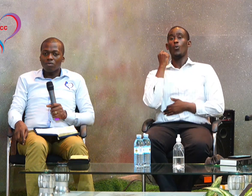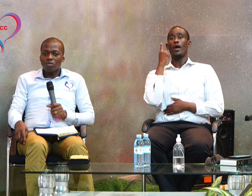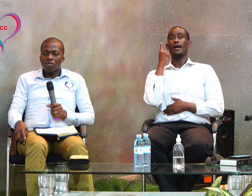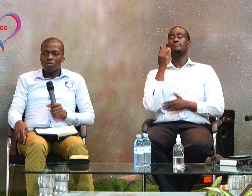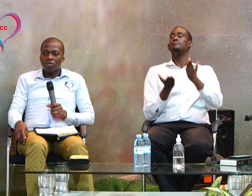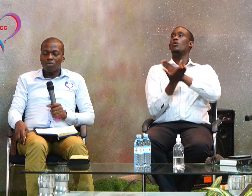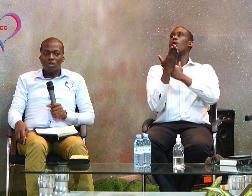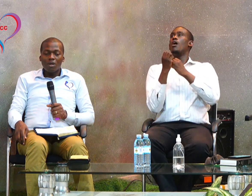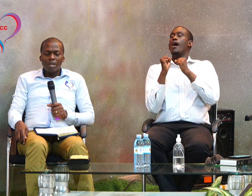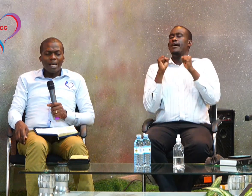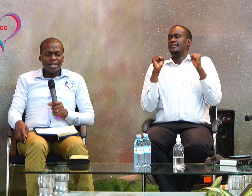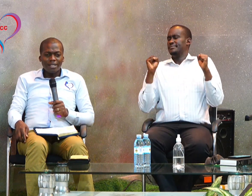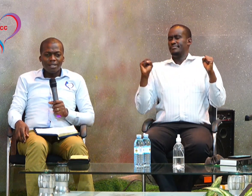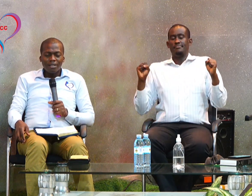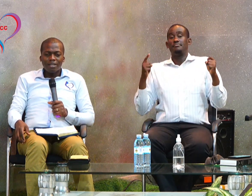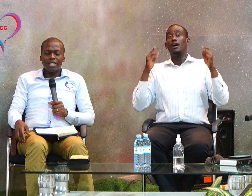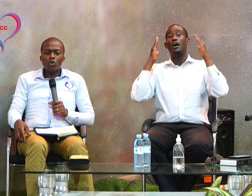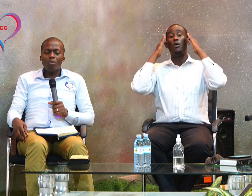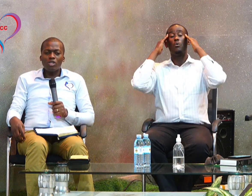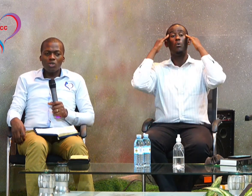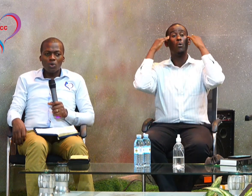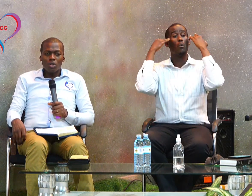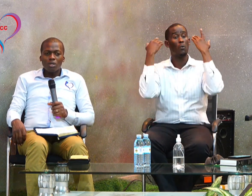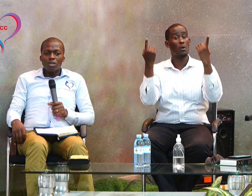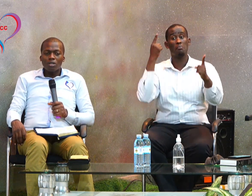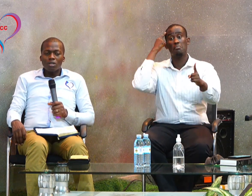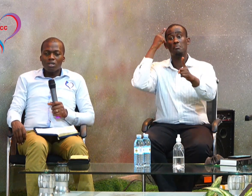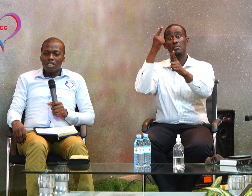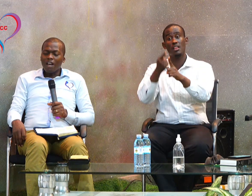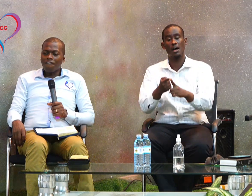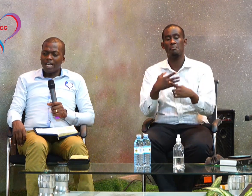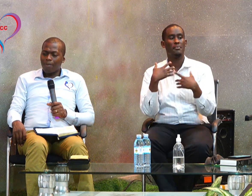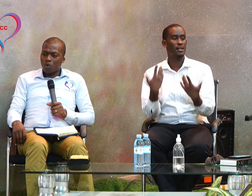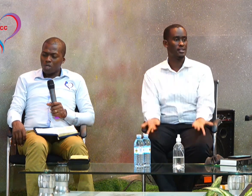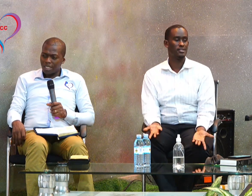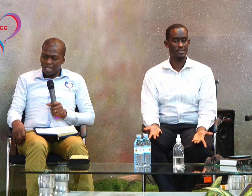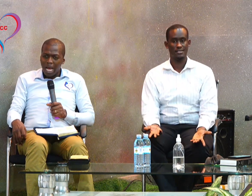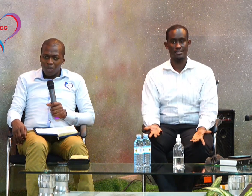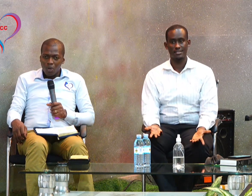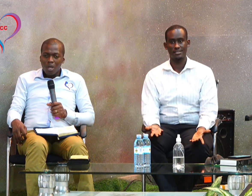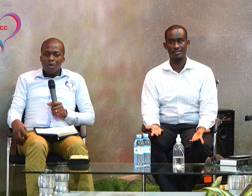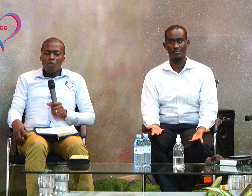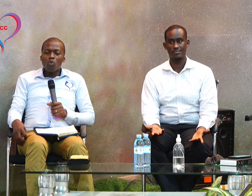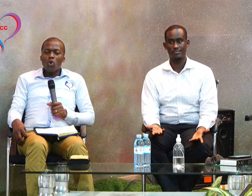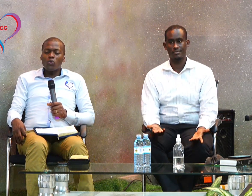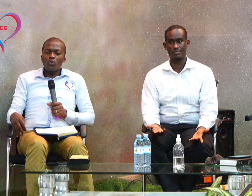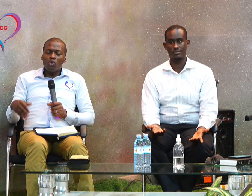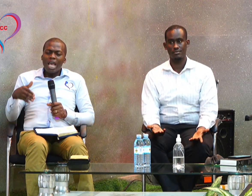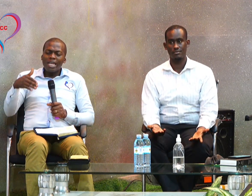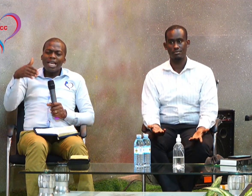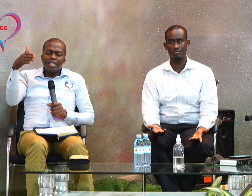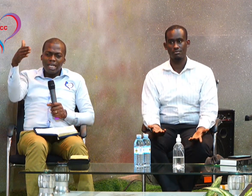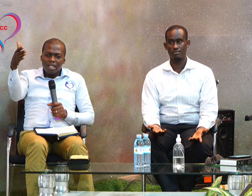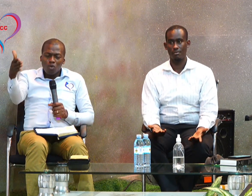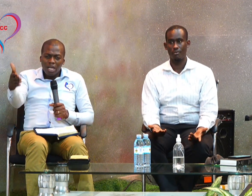know where you're going. Kakati, with your purpose, I'm talking about purpose. Tinga faba kuristayo, ngoku